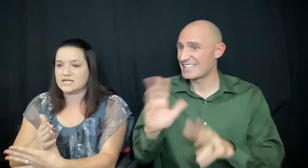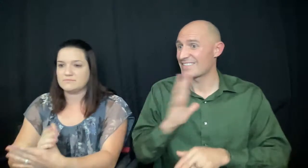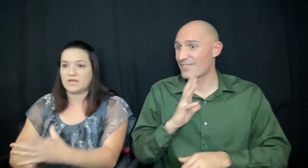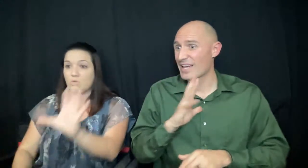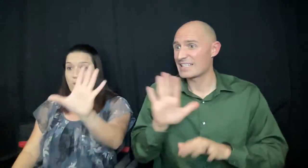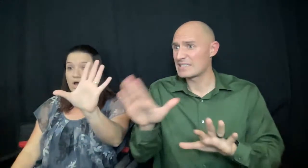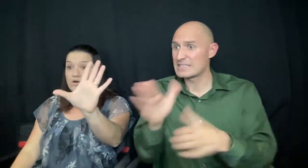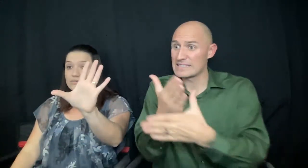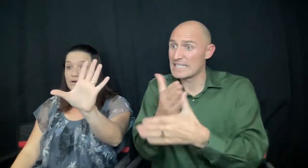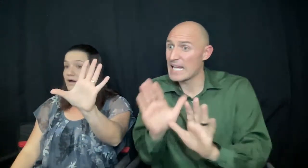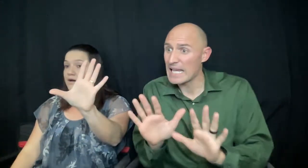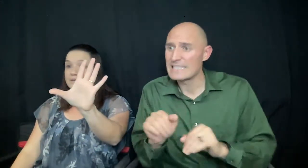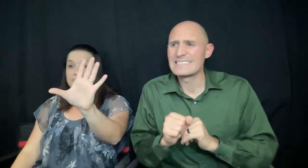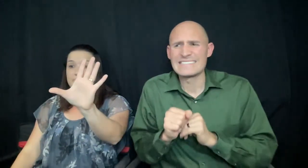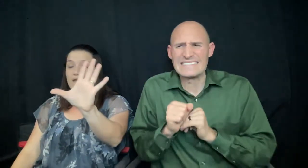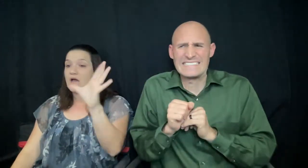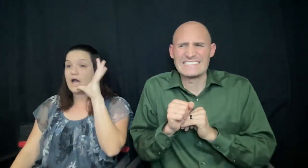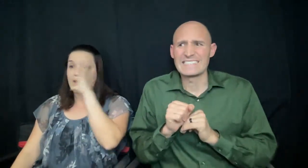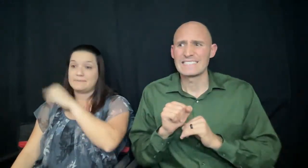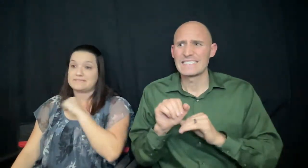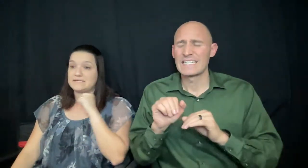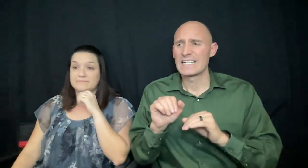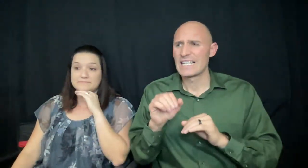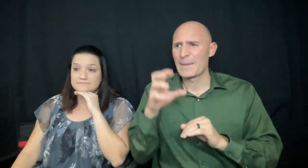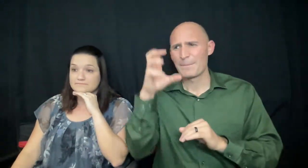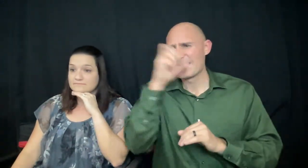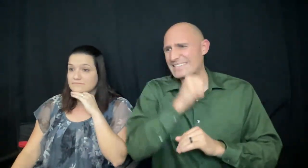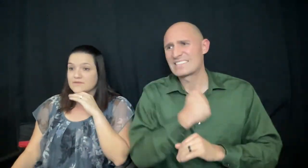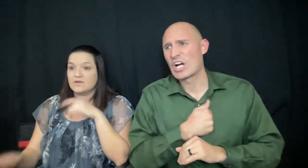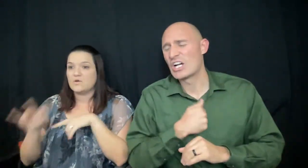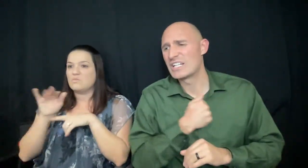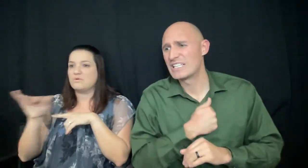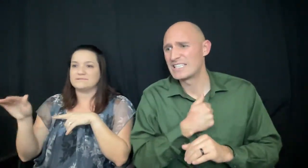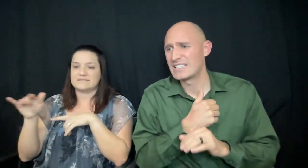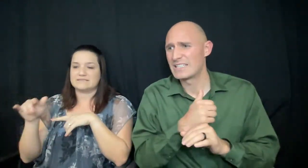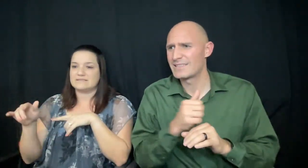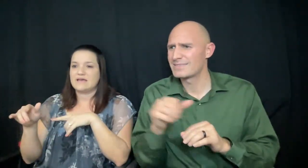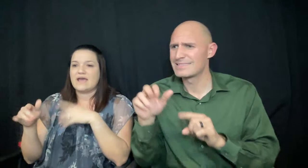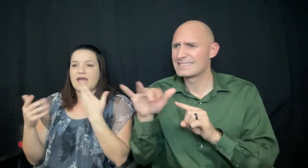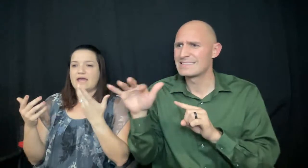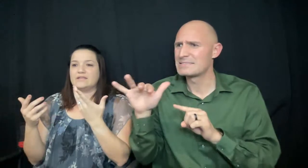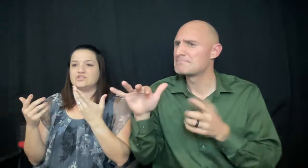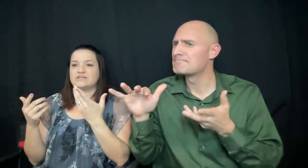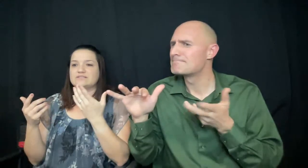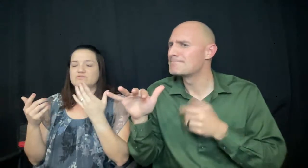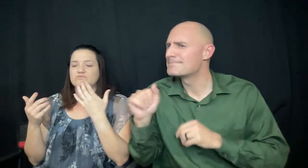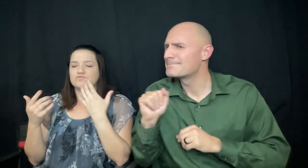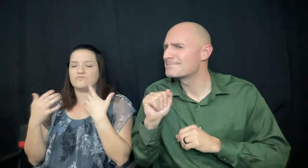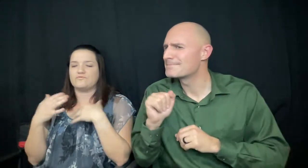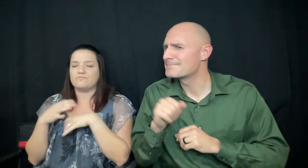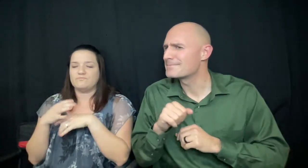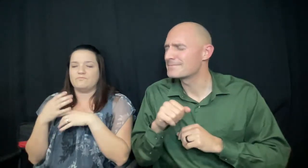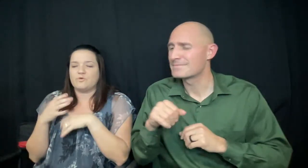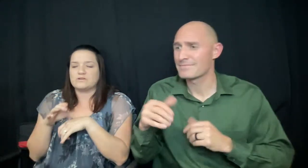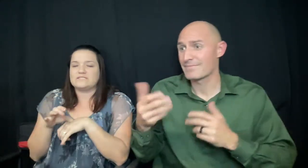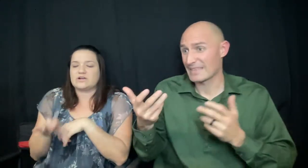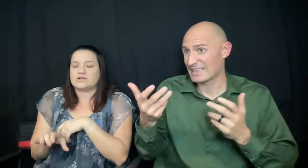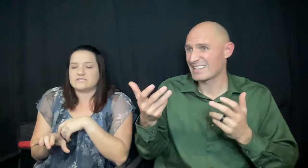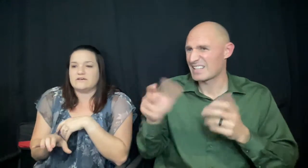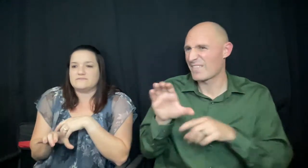and be like, whoa, I missed it. What was this? And just forcing ourselves